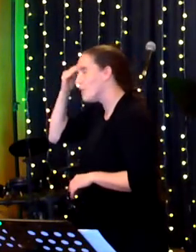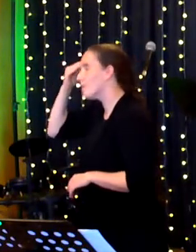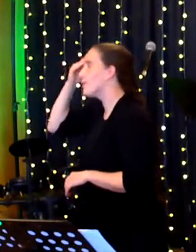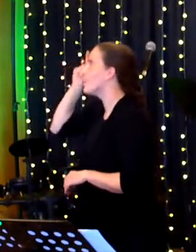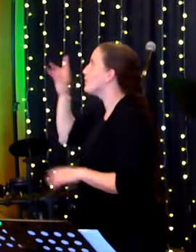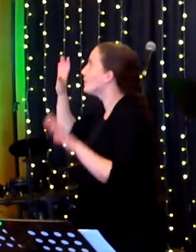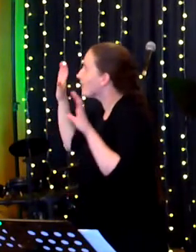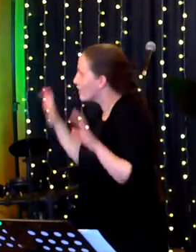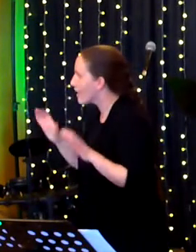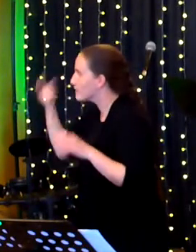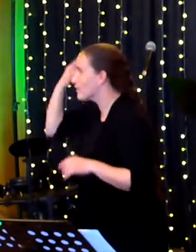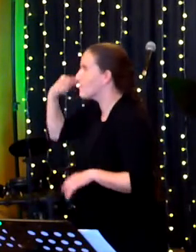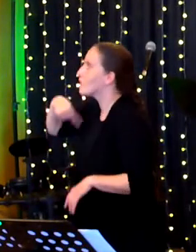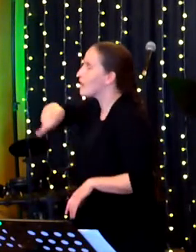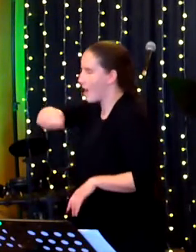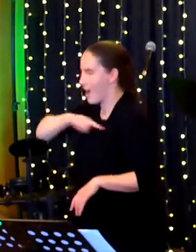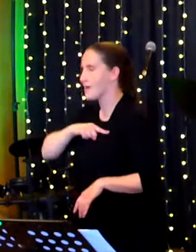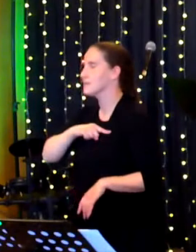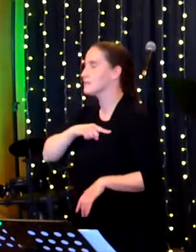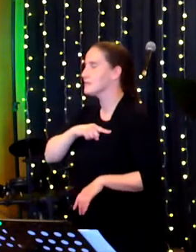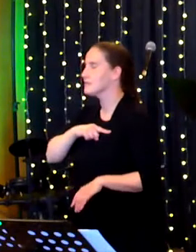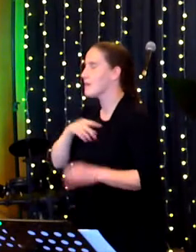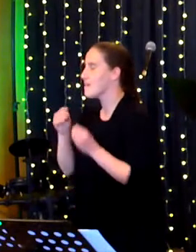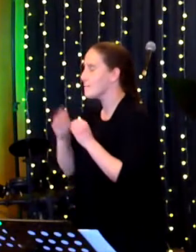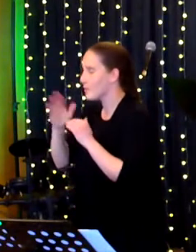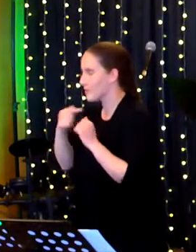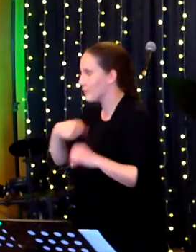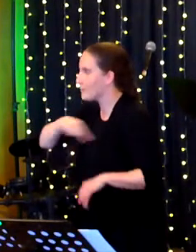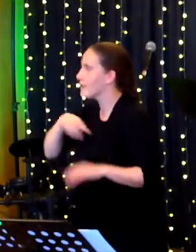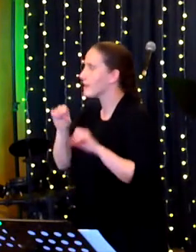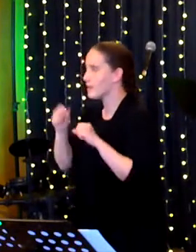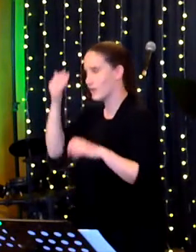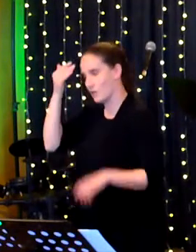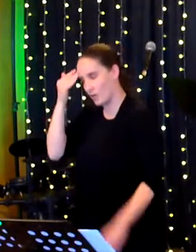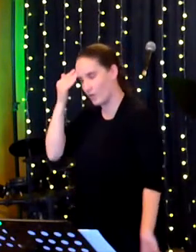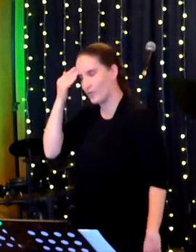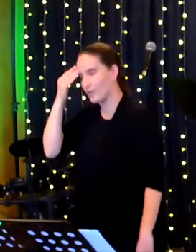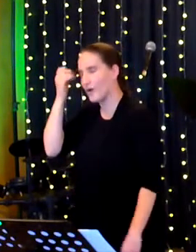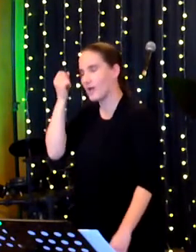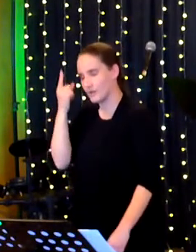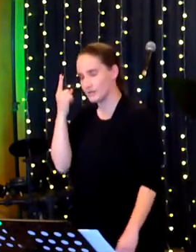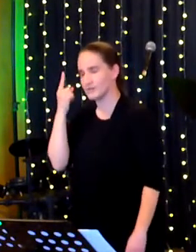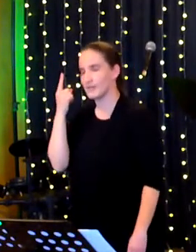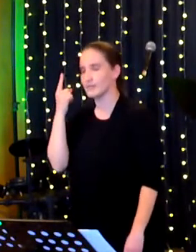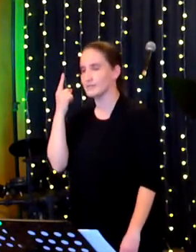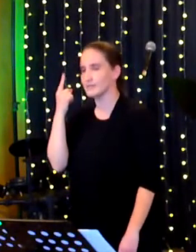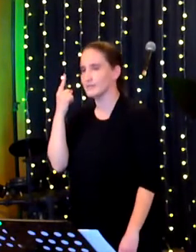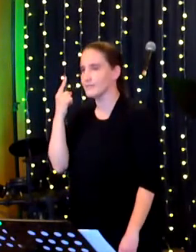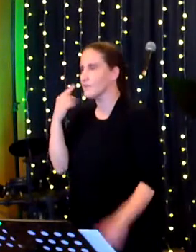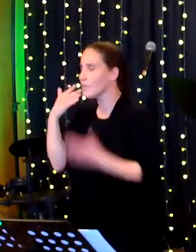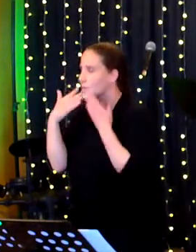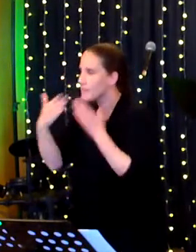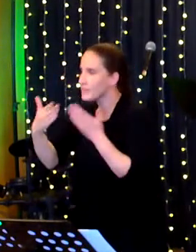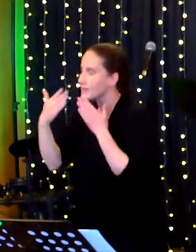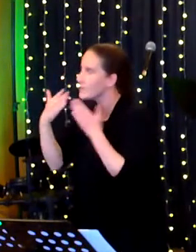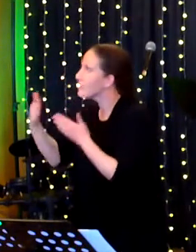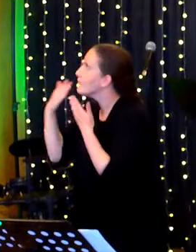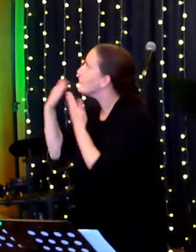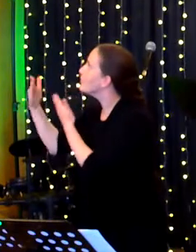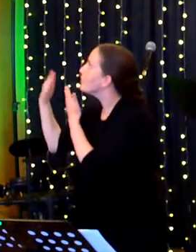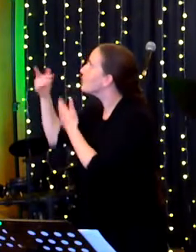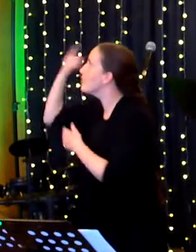ever possibly imagine. And God, we thank you right now at this moment for those who are at the end of their own